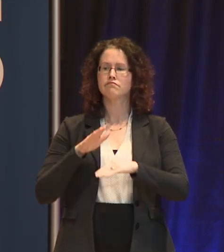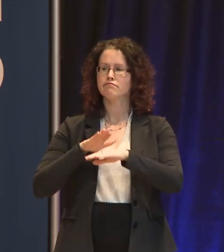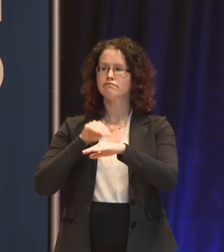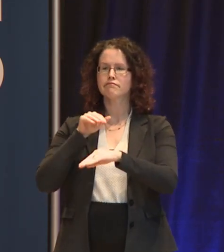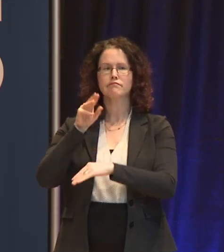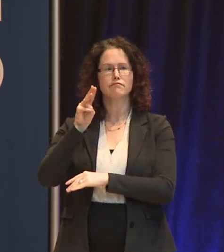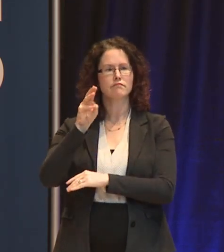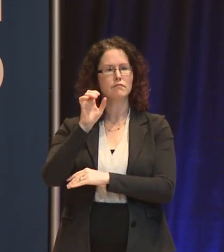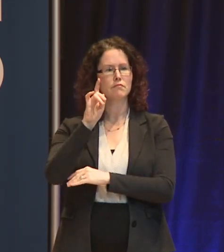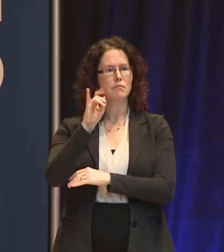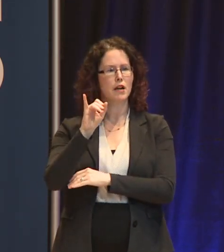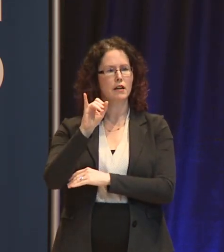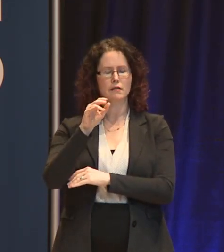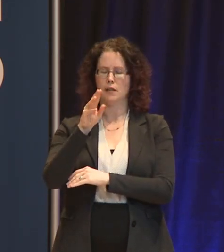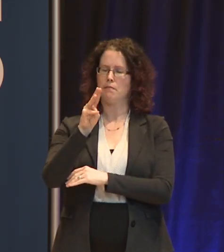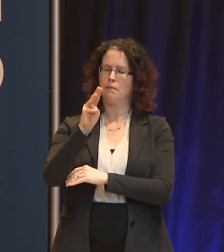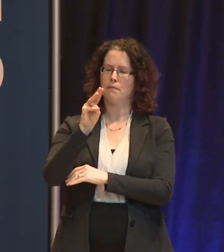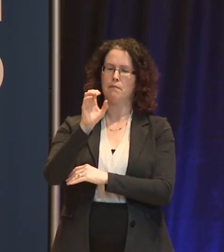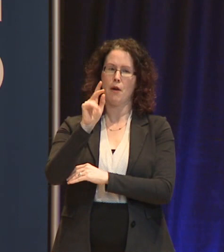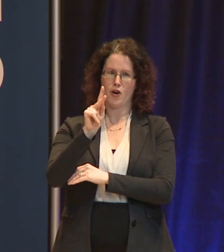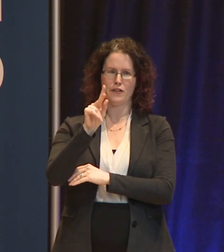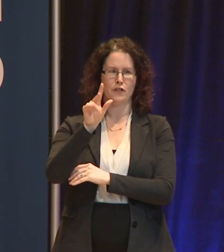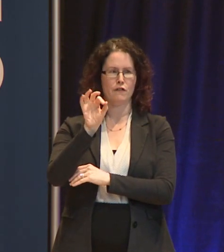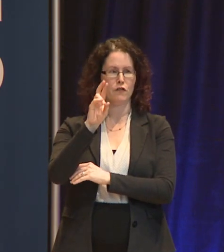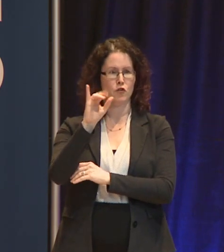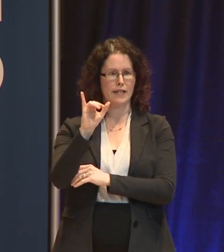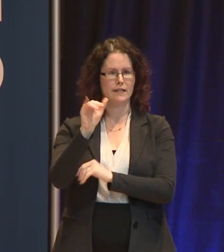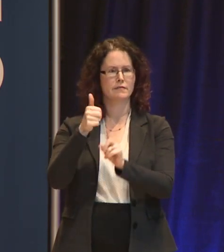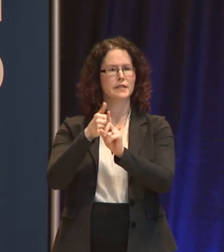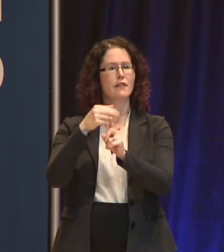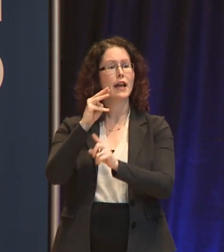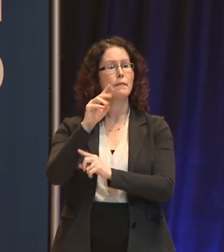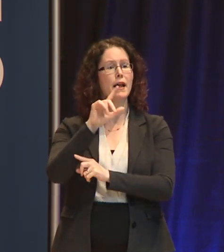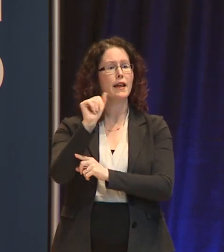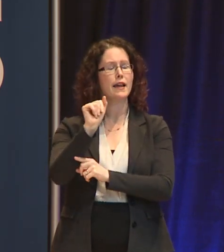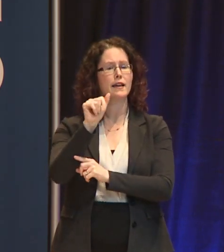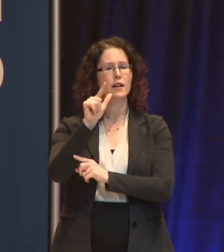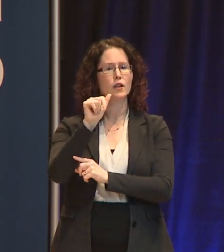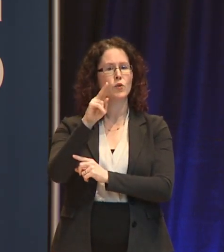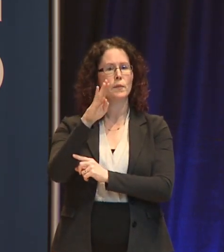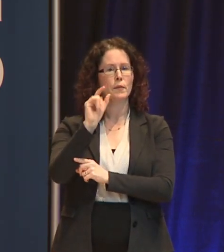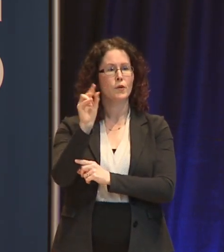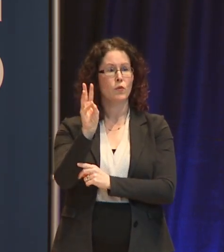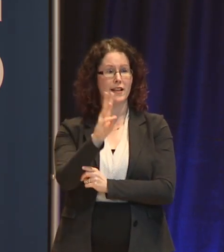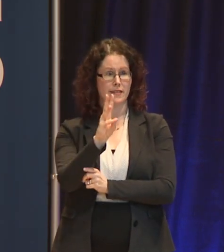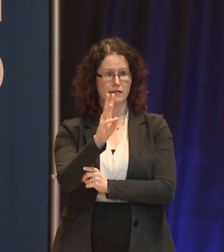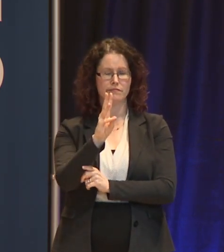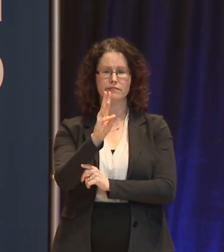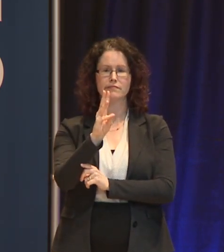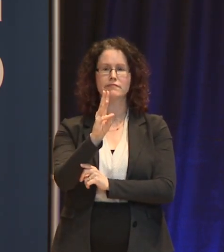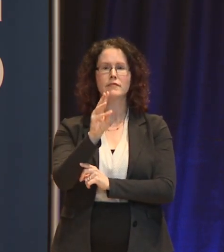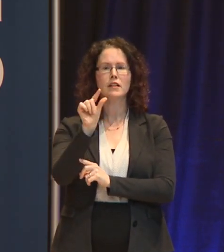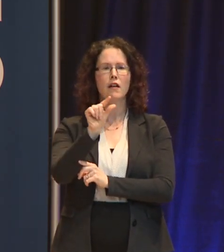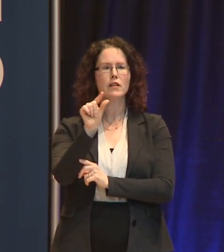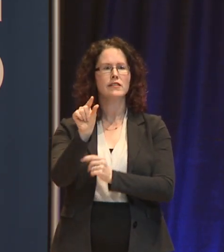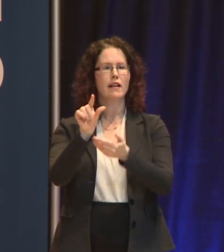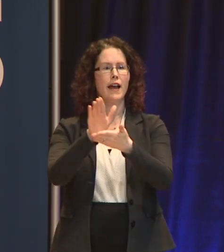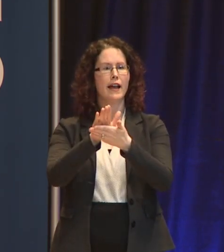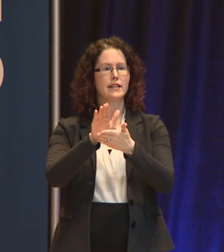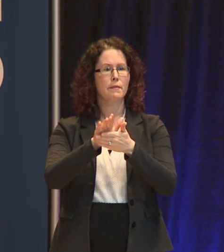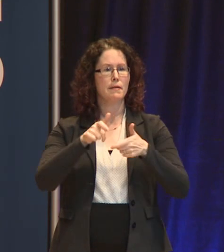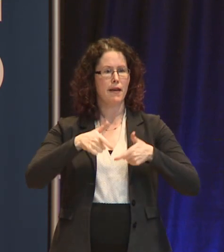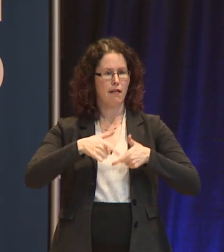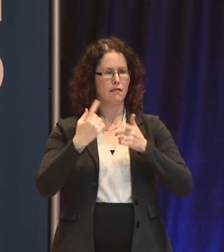Fury, MLA-elect Lunenburg West, to come forward to present the Governor General's Academic